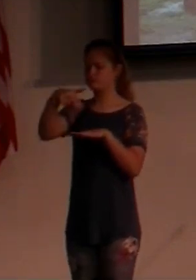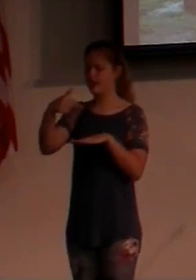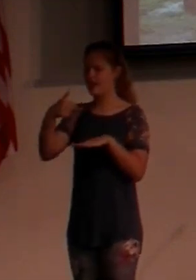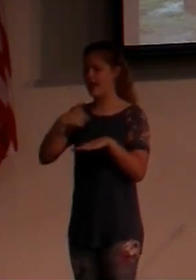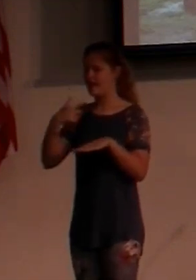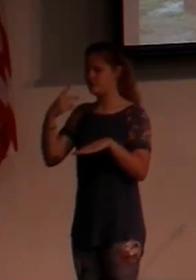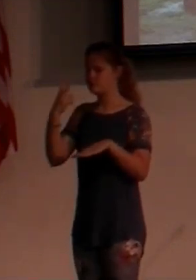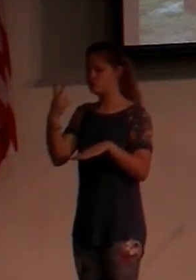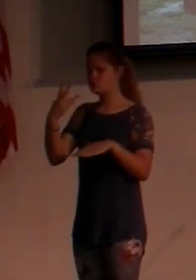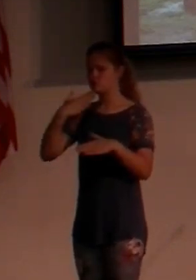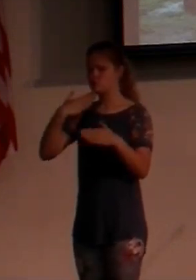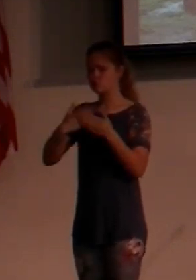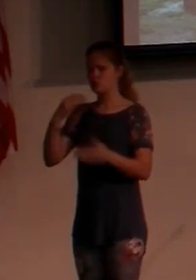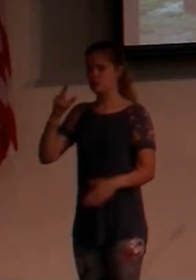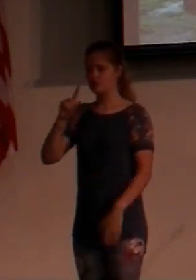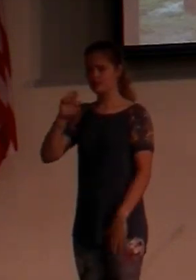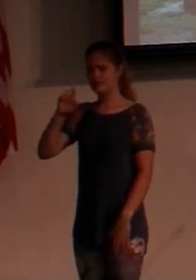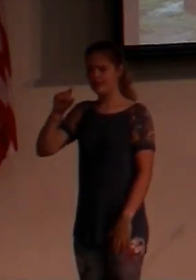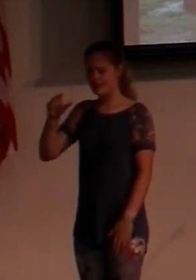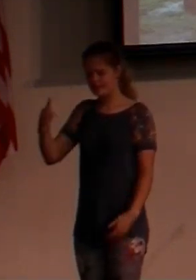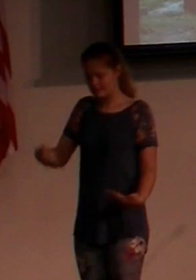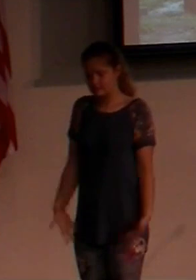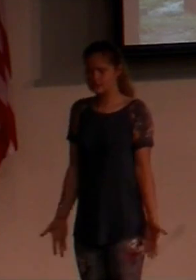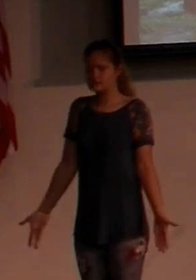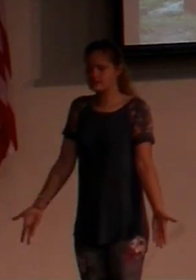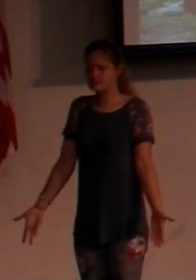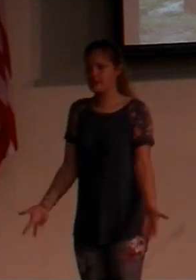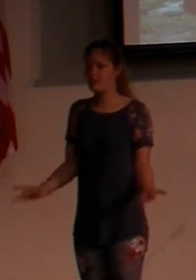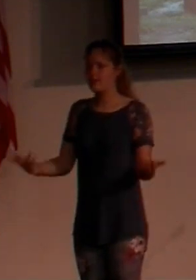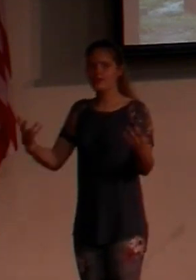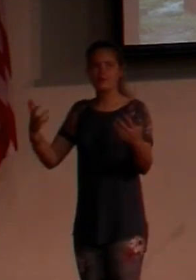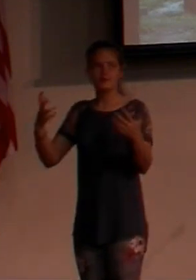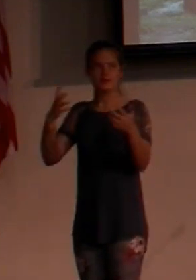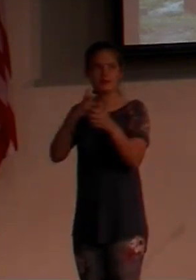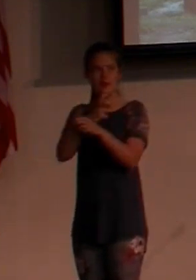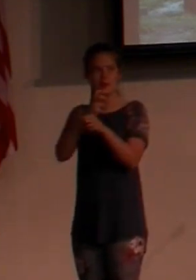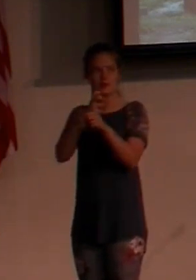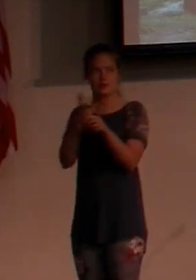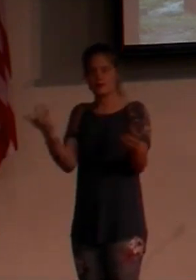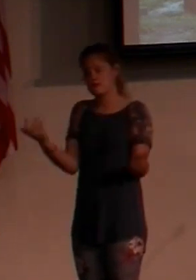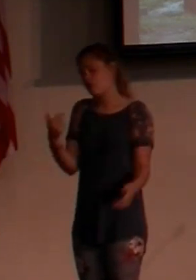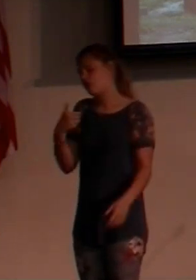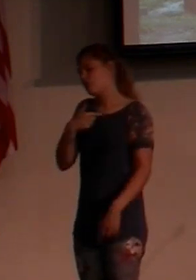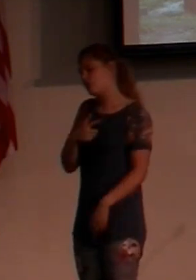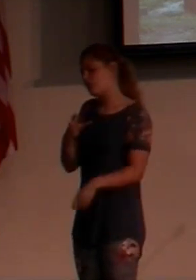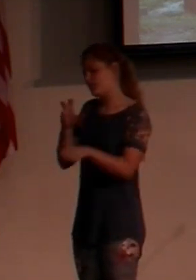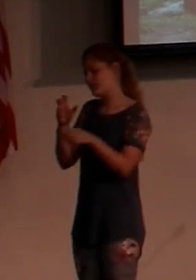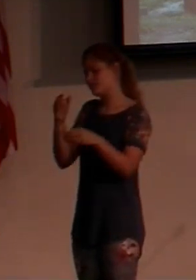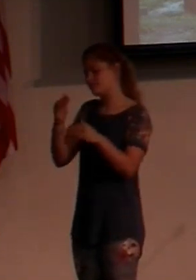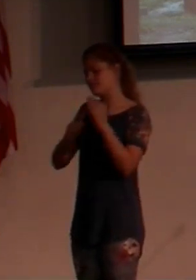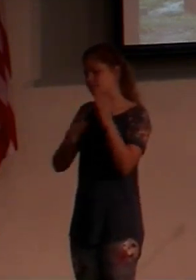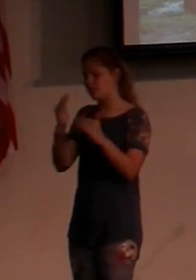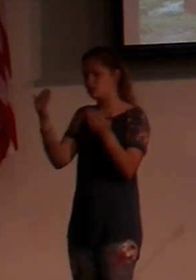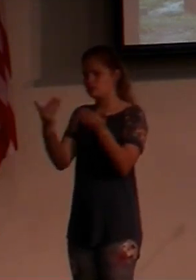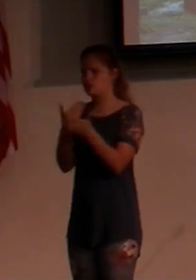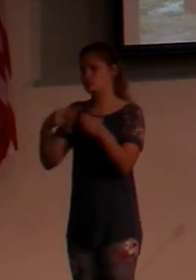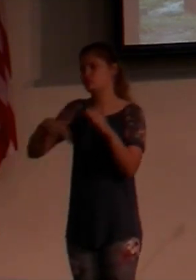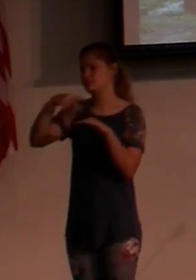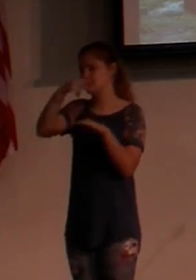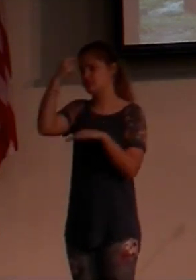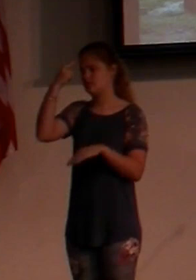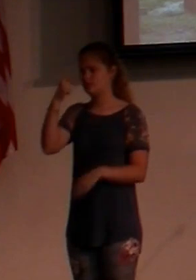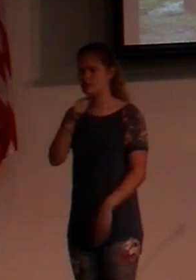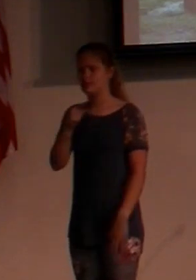mean, it was really complicated because there was really a lot of warping and stuff. So we built him a new set of stairs. All of this just really touched